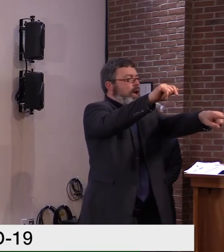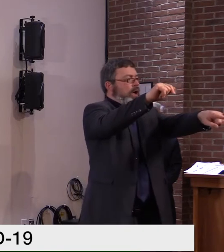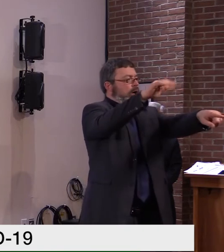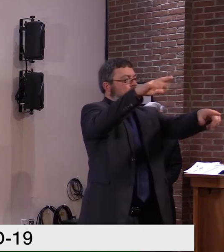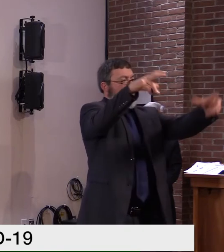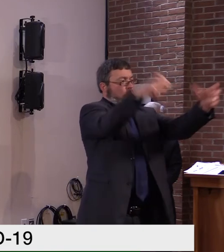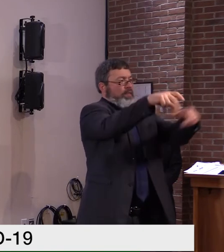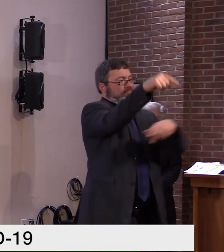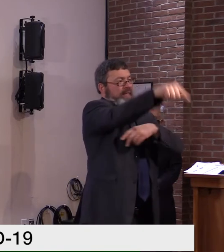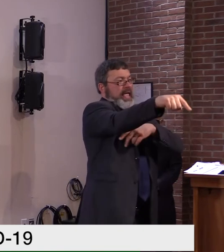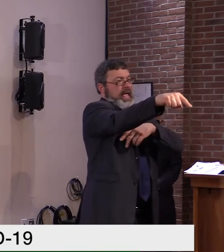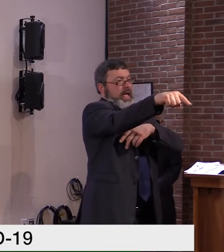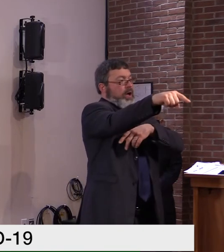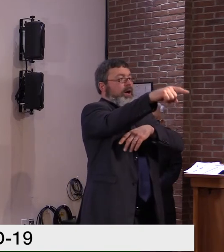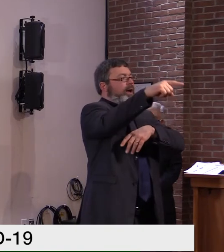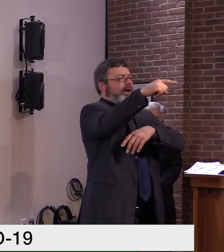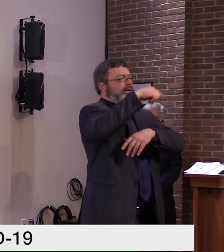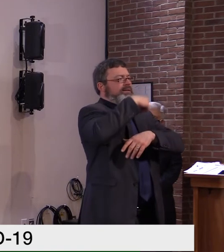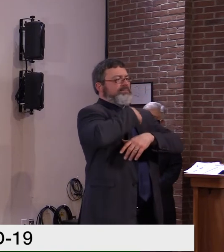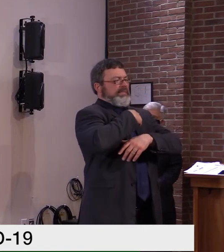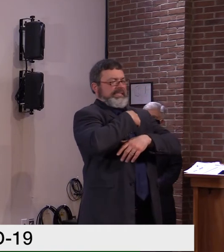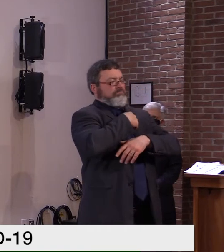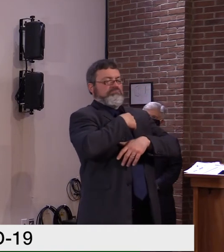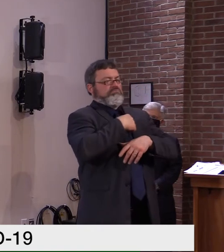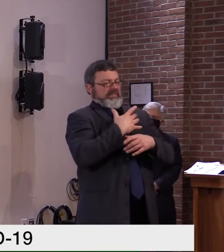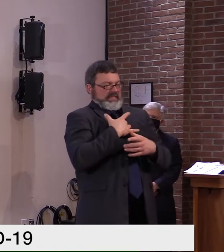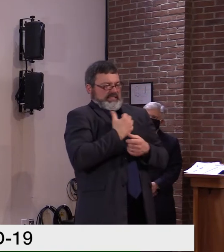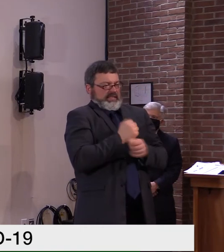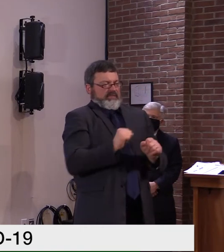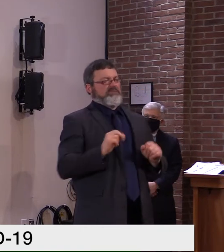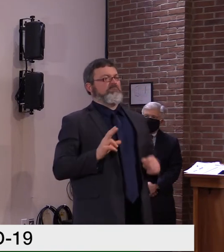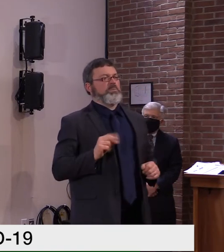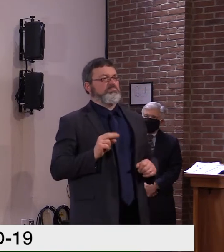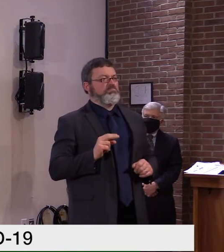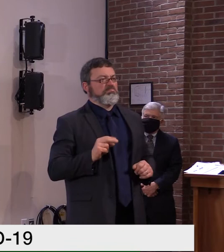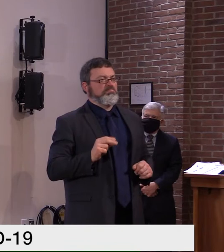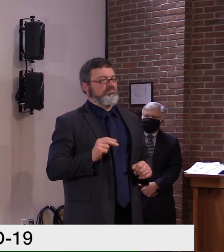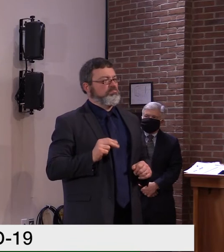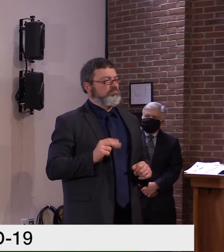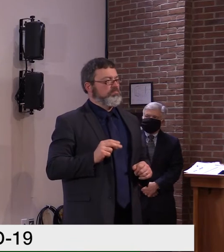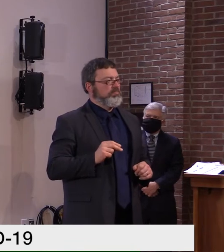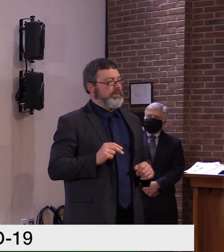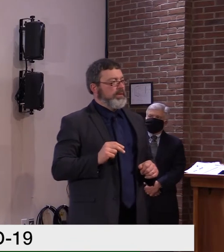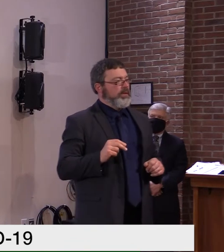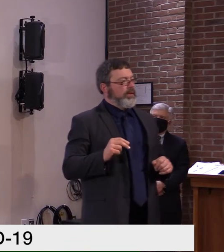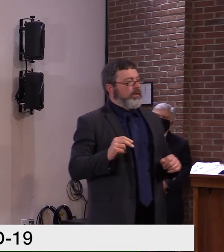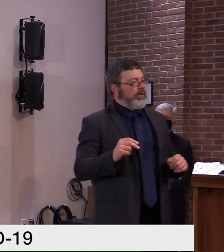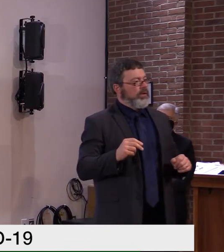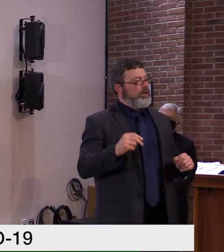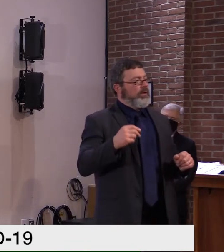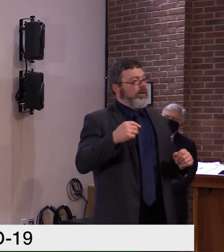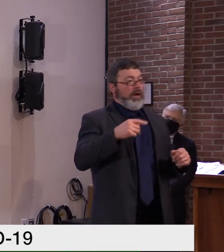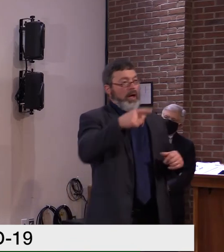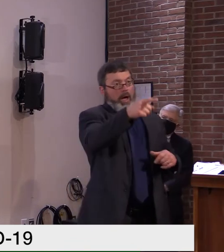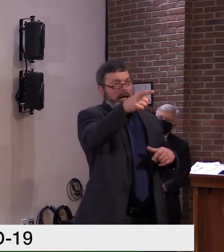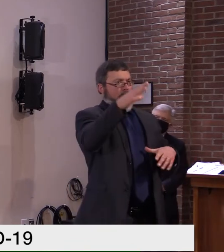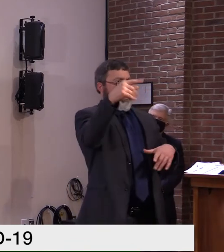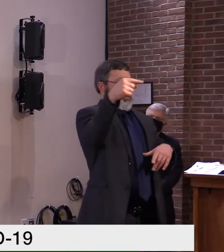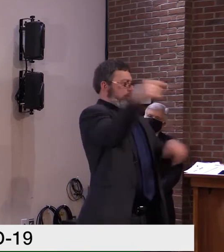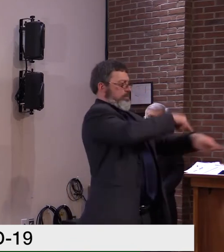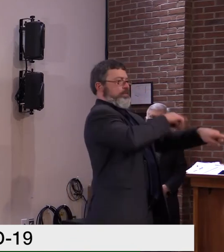that doesn't give us a lot of comfort. And if they quarantine in Boston and drive up and stop in